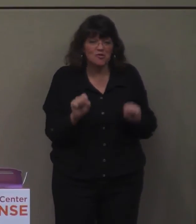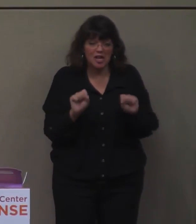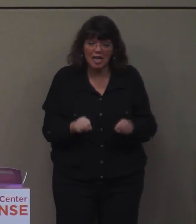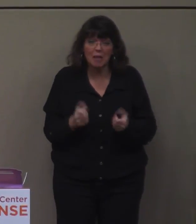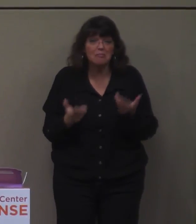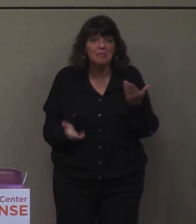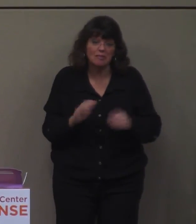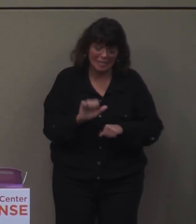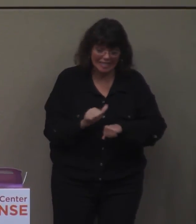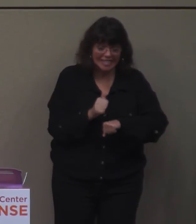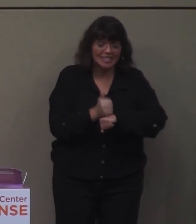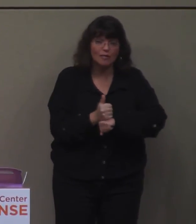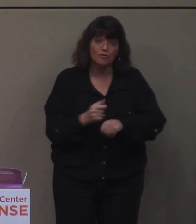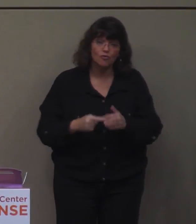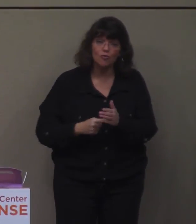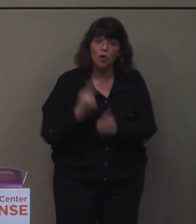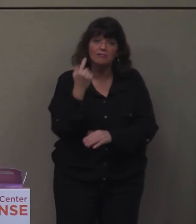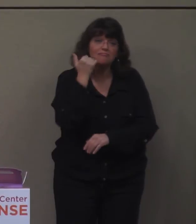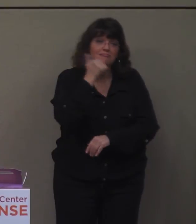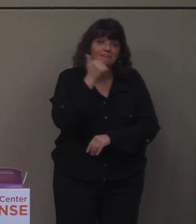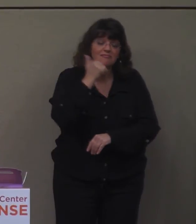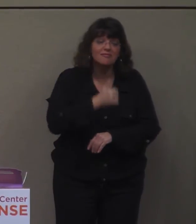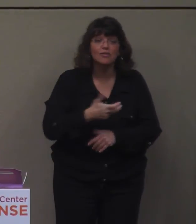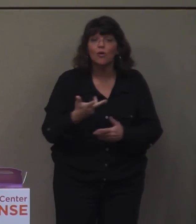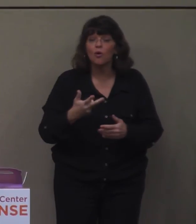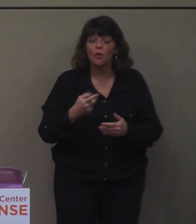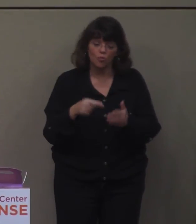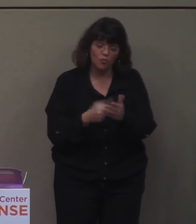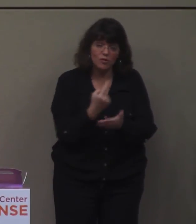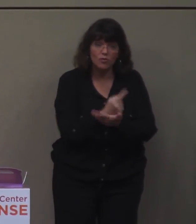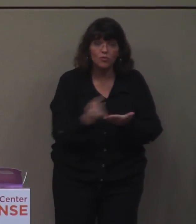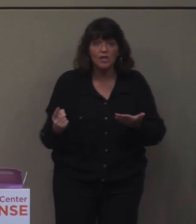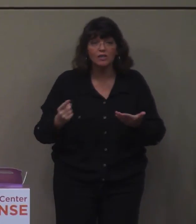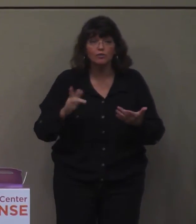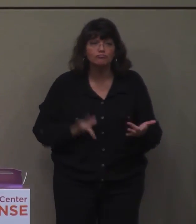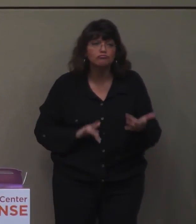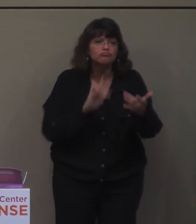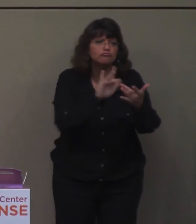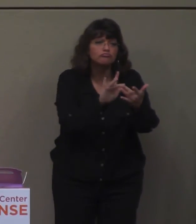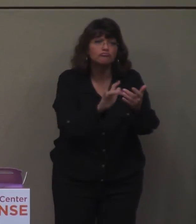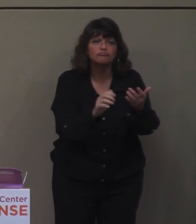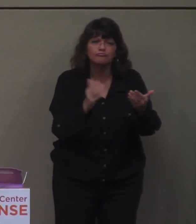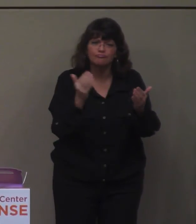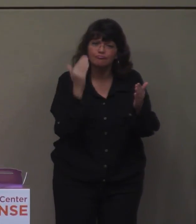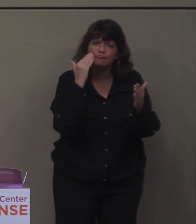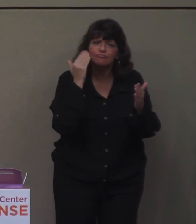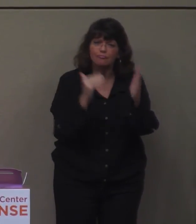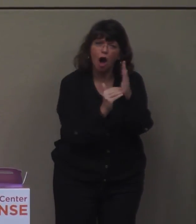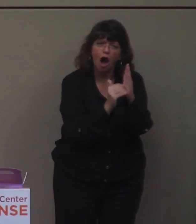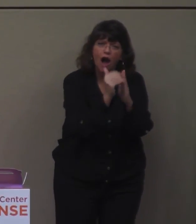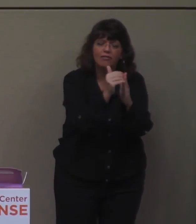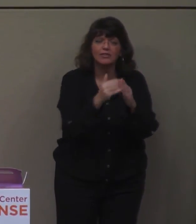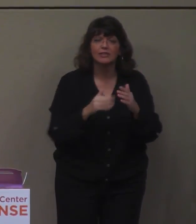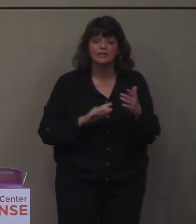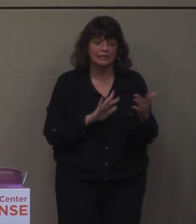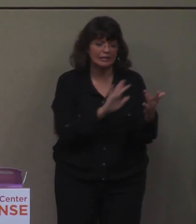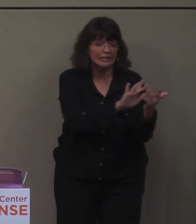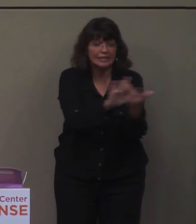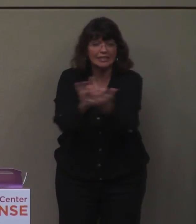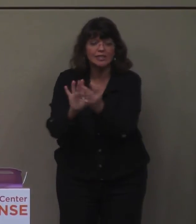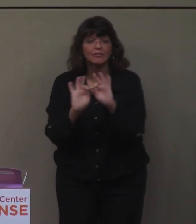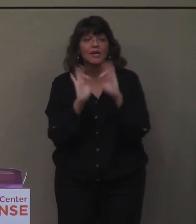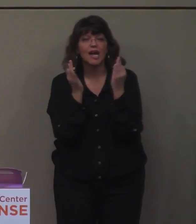or once a week, but to really be purposeful in reaching out to your friends and loved ones and families. Some individuals